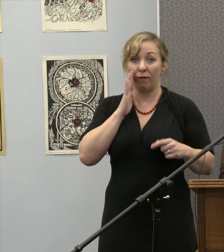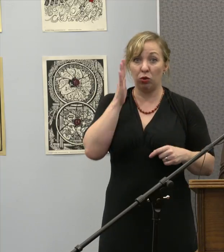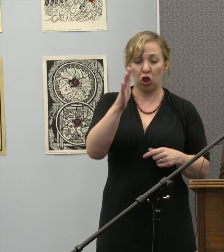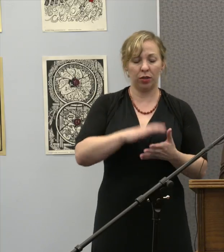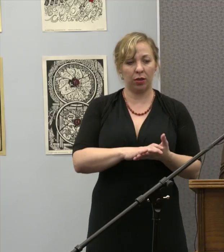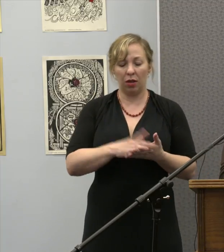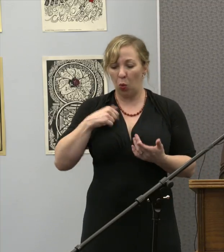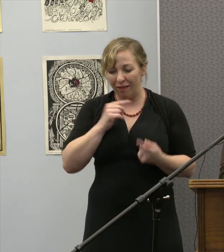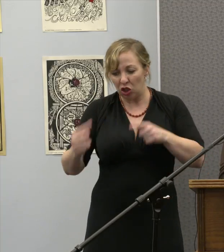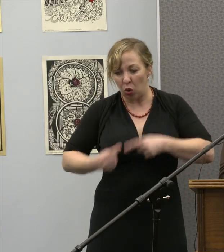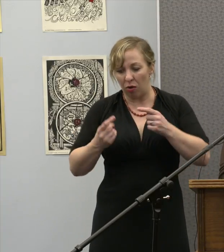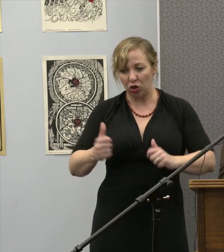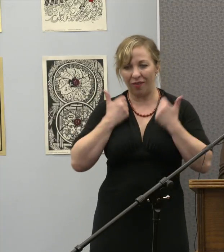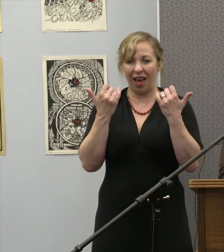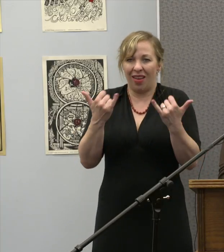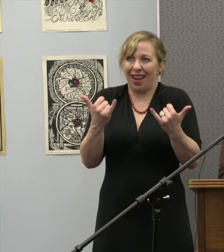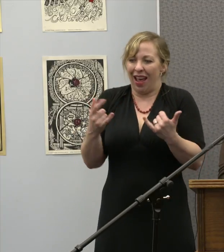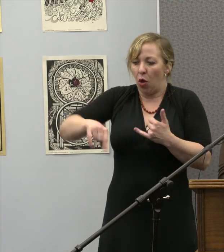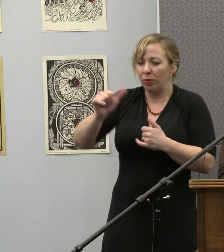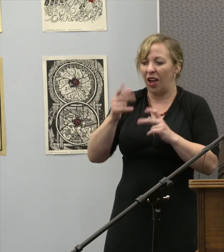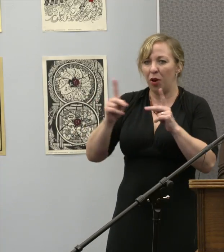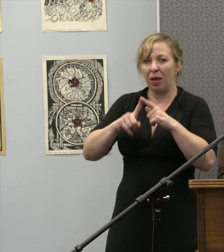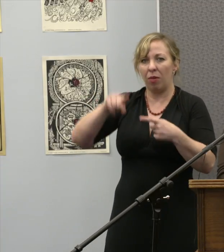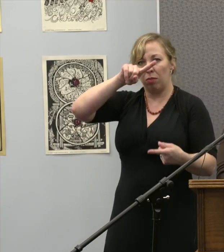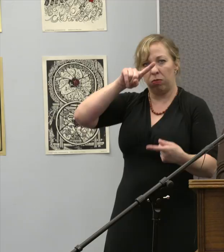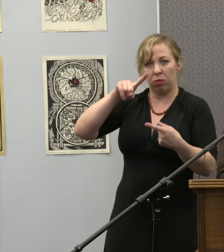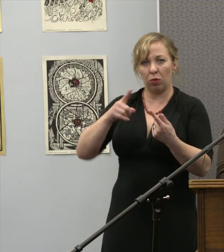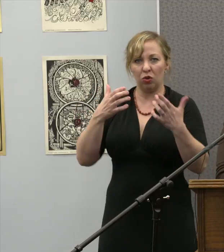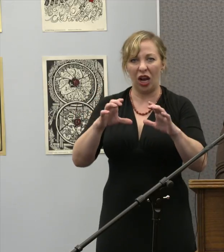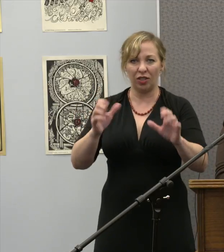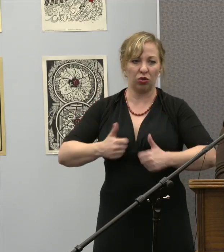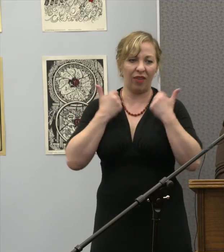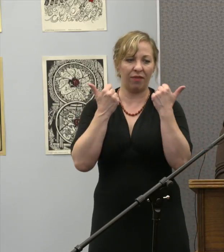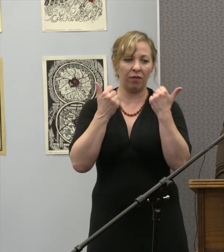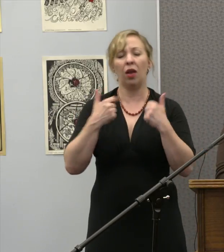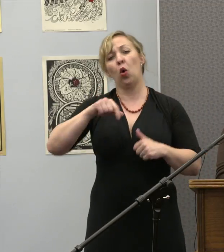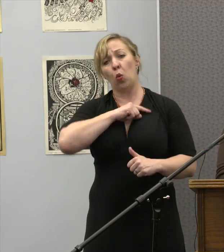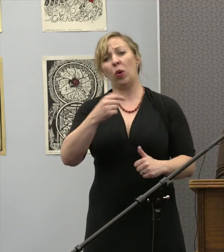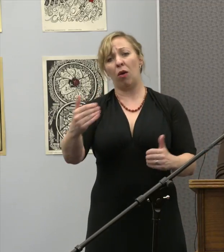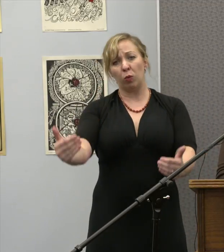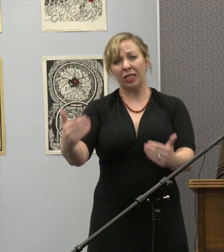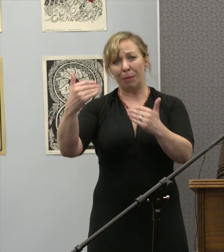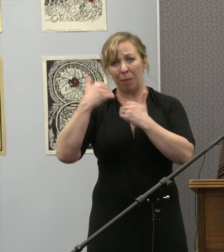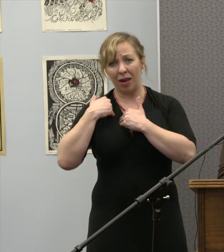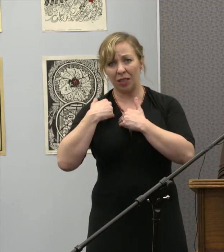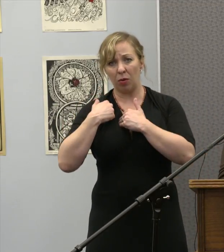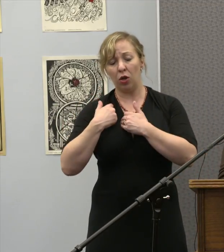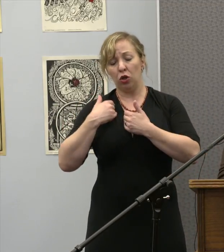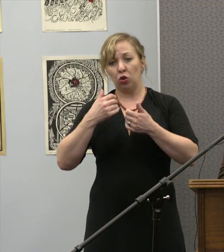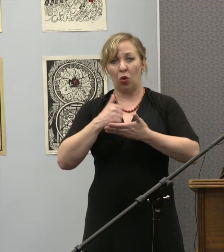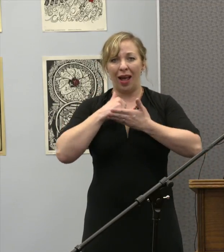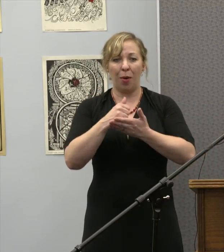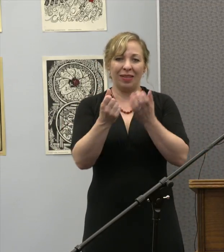climate justice movement has a huge amount of potential to have a system-wide effect, to not only care for the planet and move our economy away from dirty